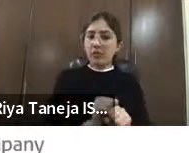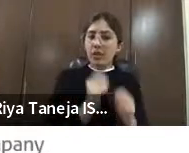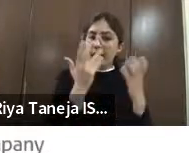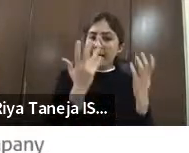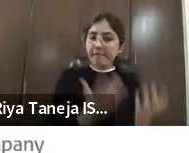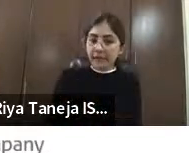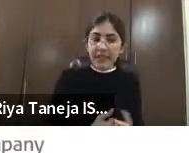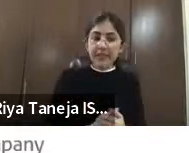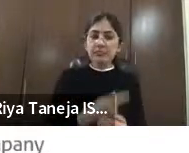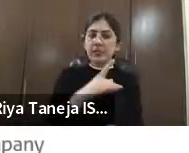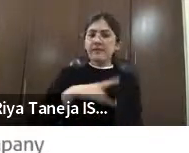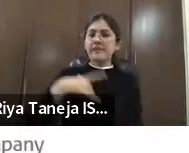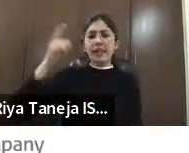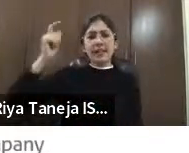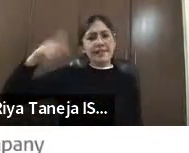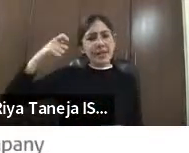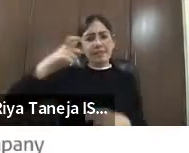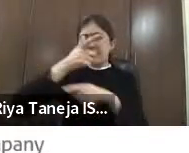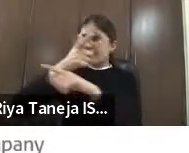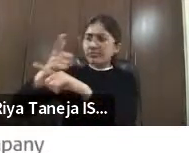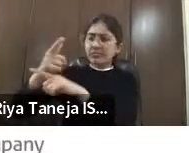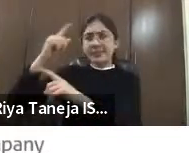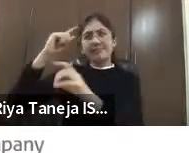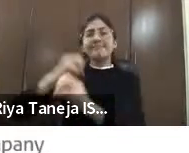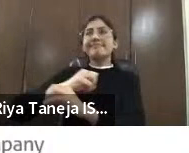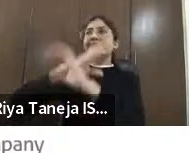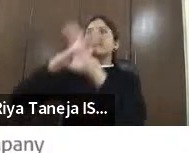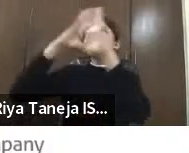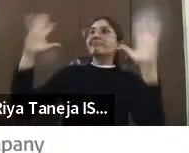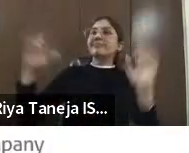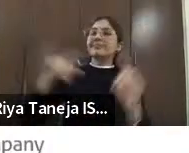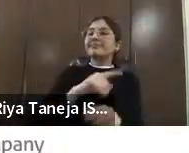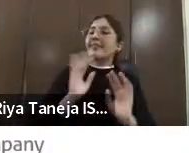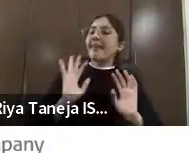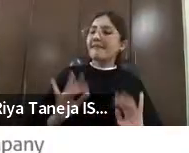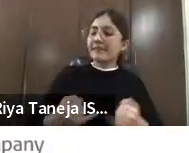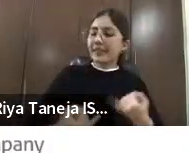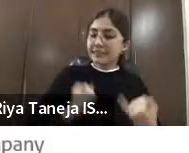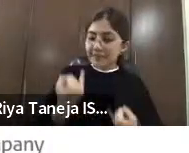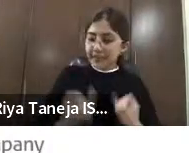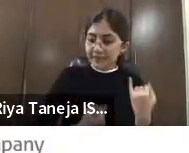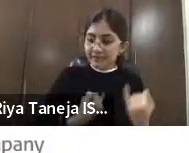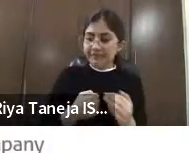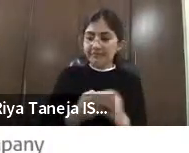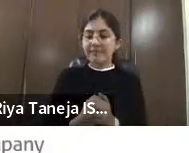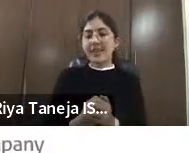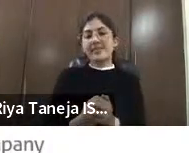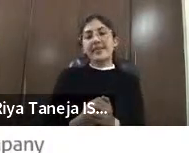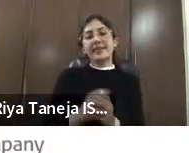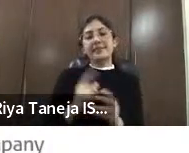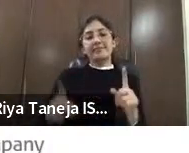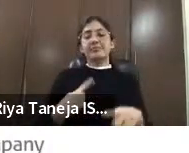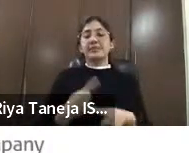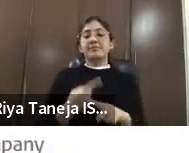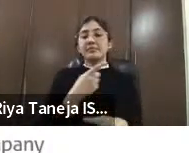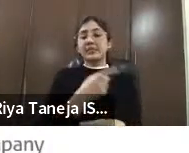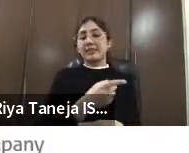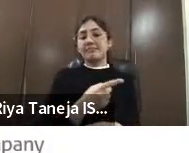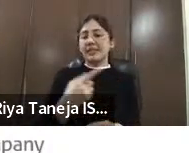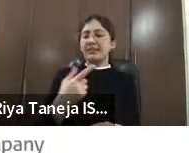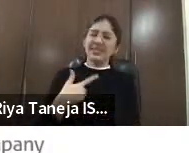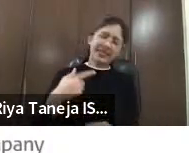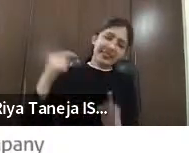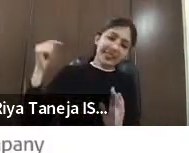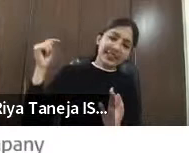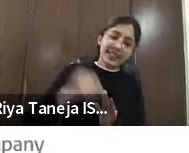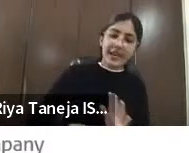had long captured his imagination. Against all odds and concerns, he dived deep into the